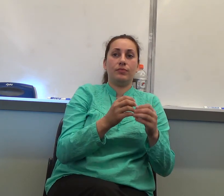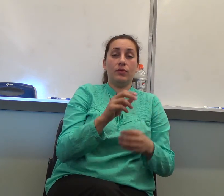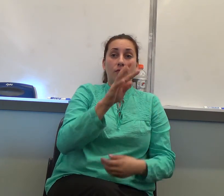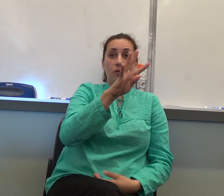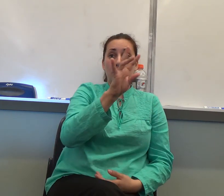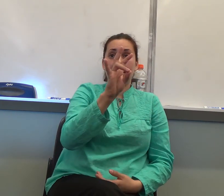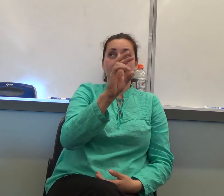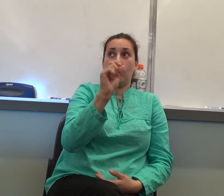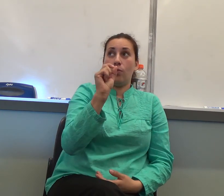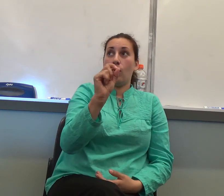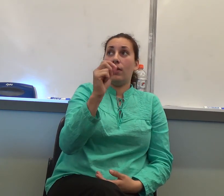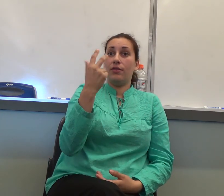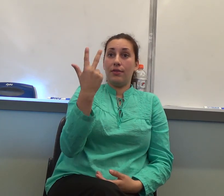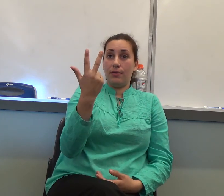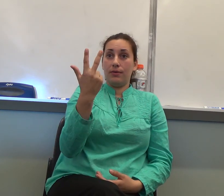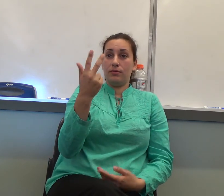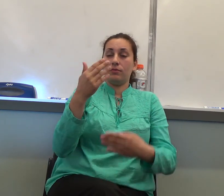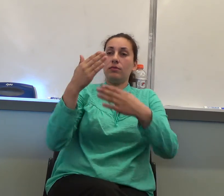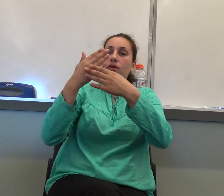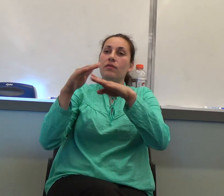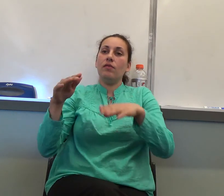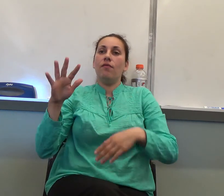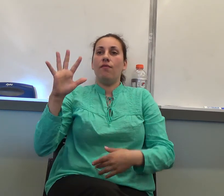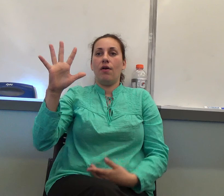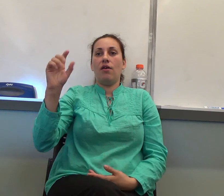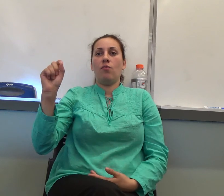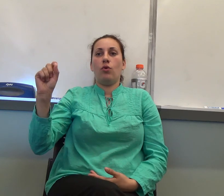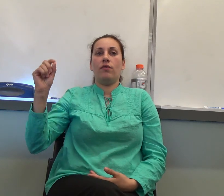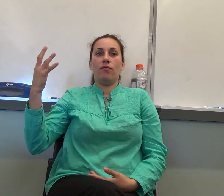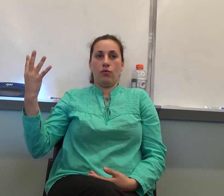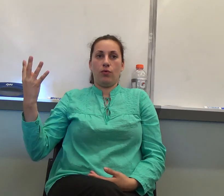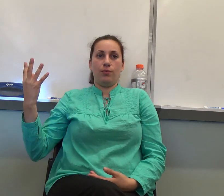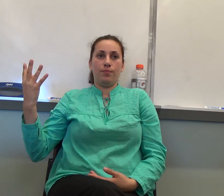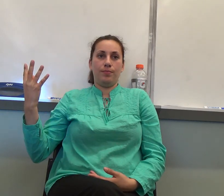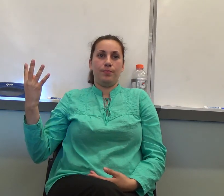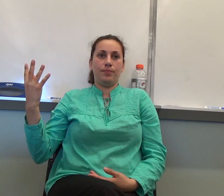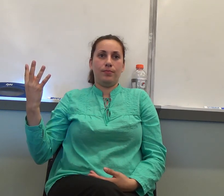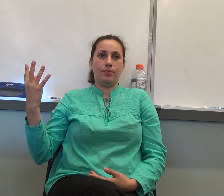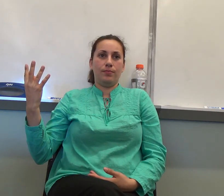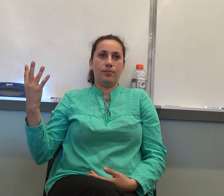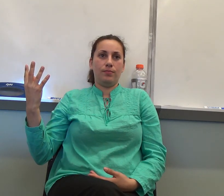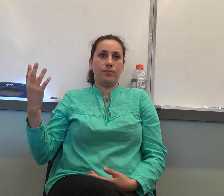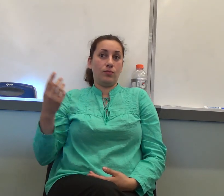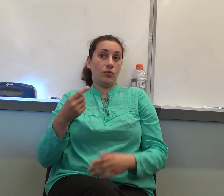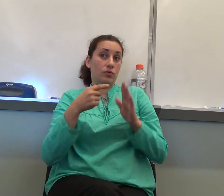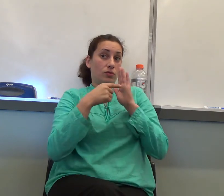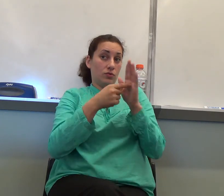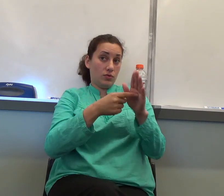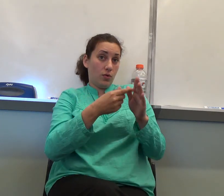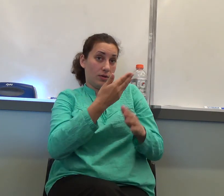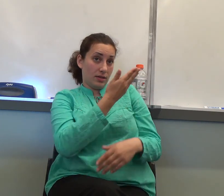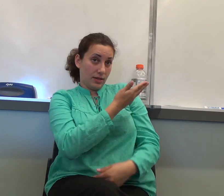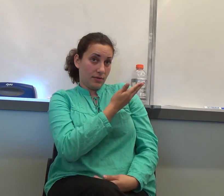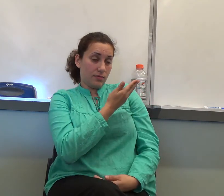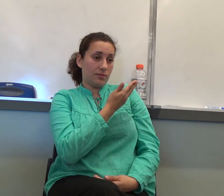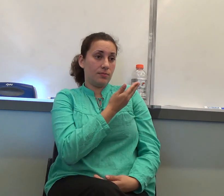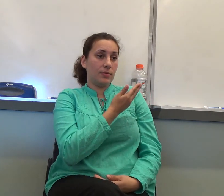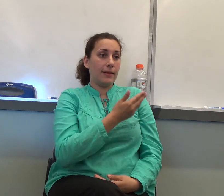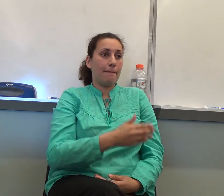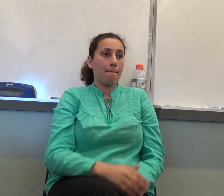47.3 divided by 5.4. And what they're saying here, the request that the book has is round the